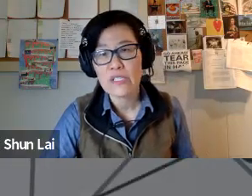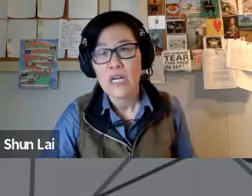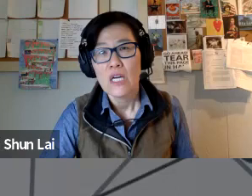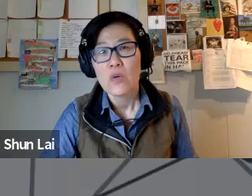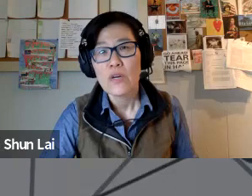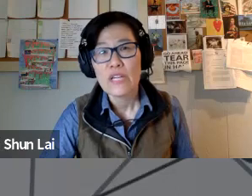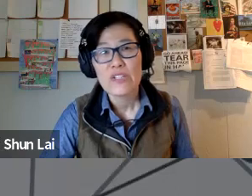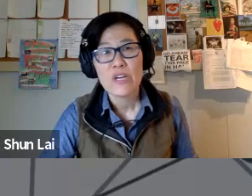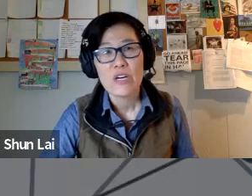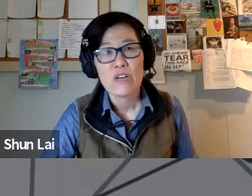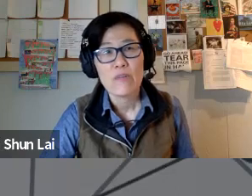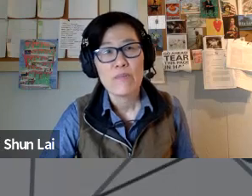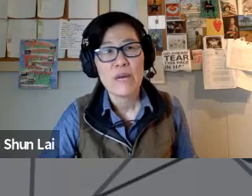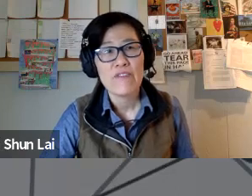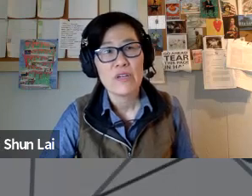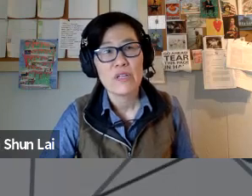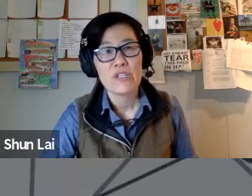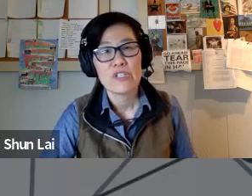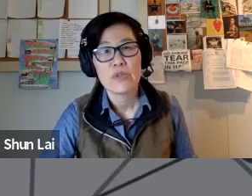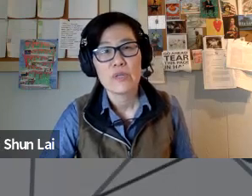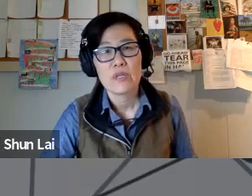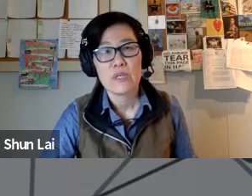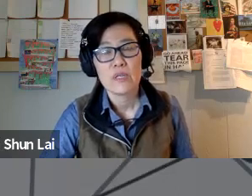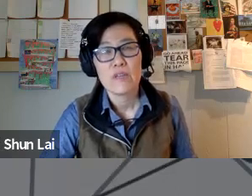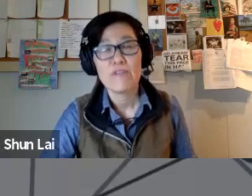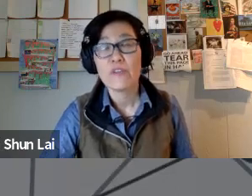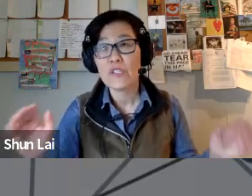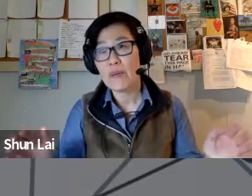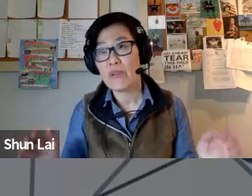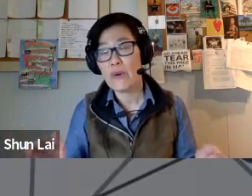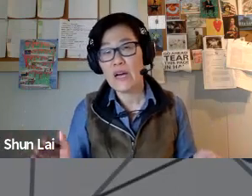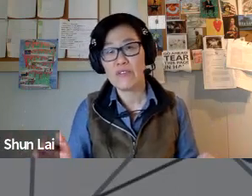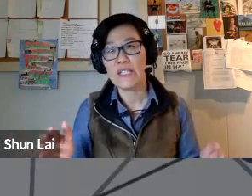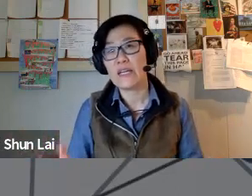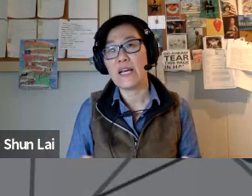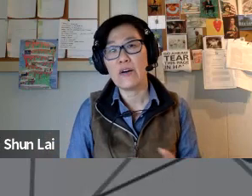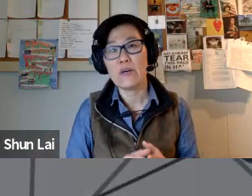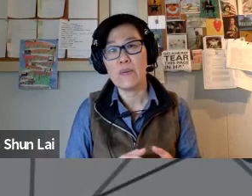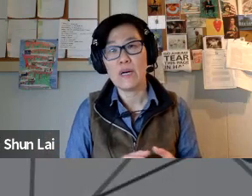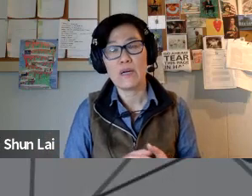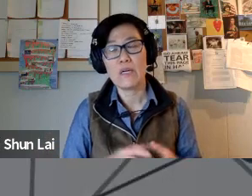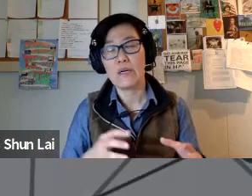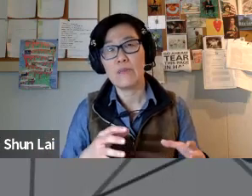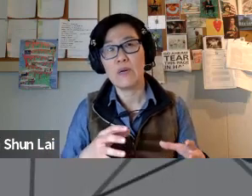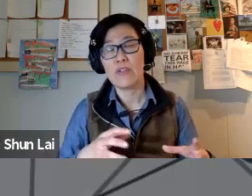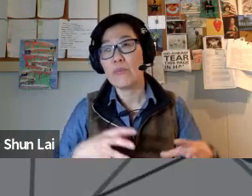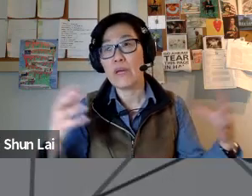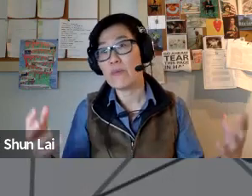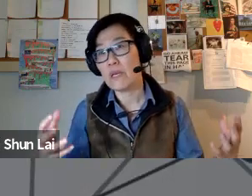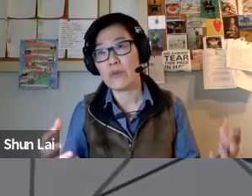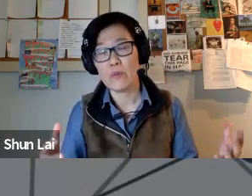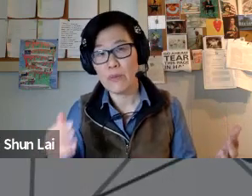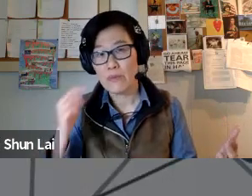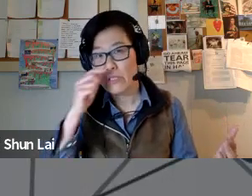query letters. Query letters are by far and large the first step that you have of standing out among the